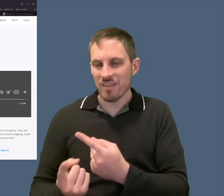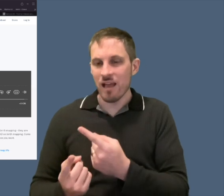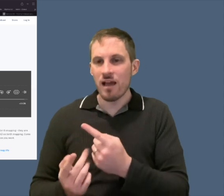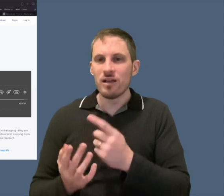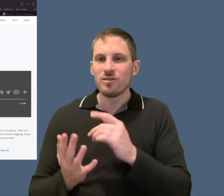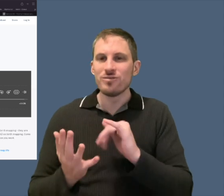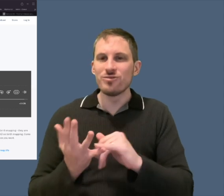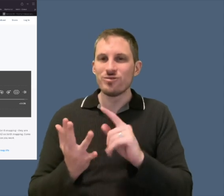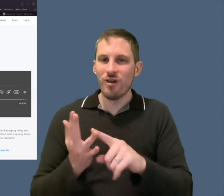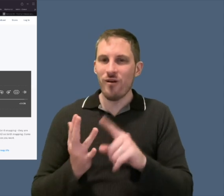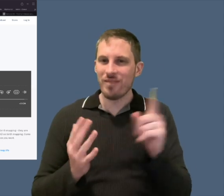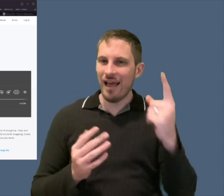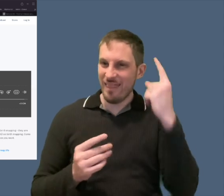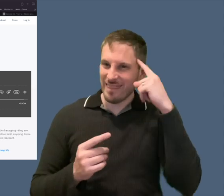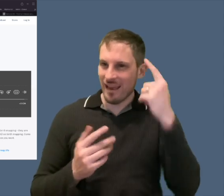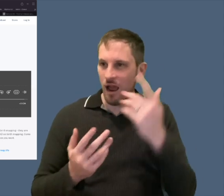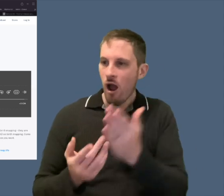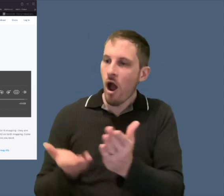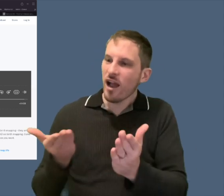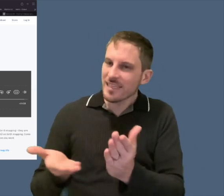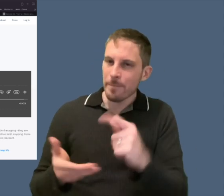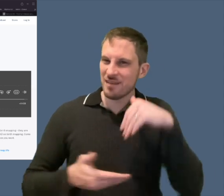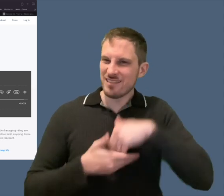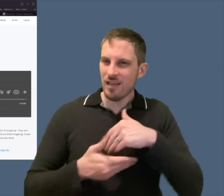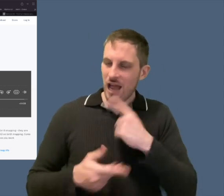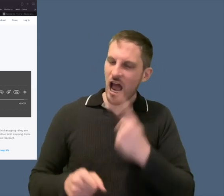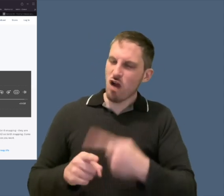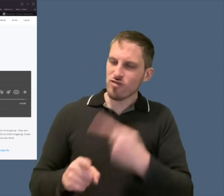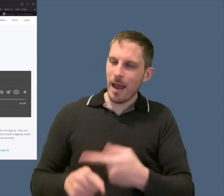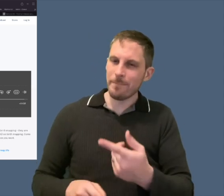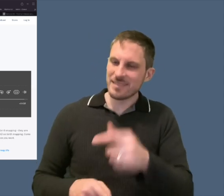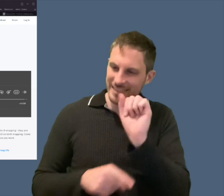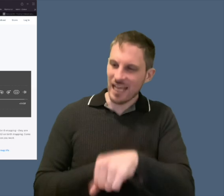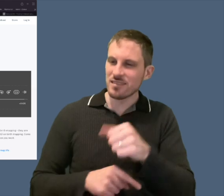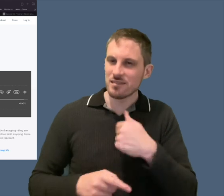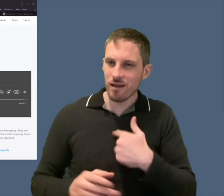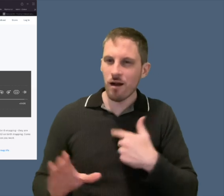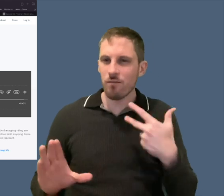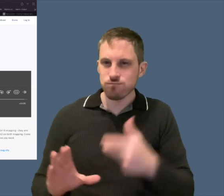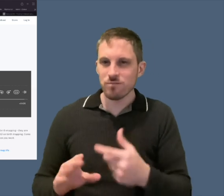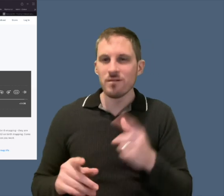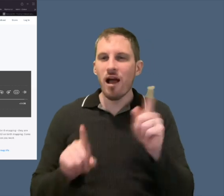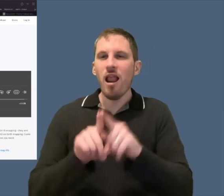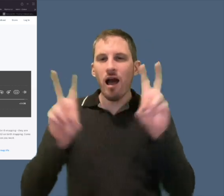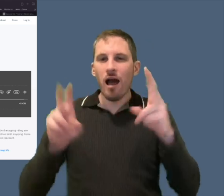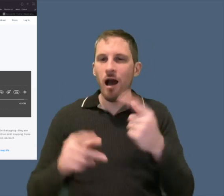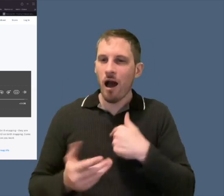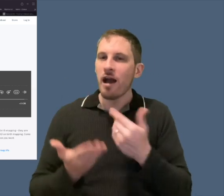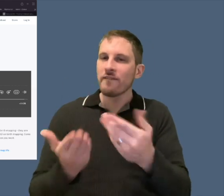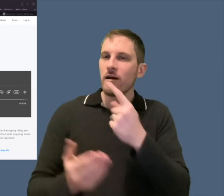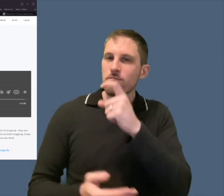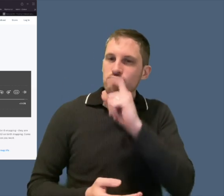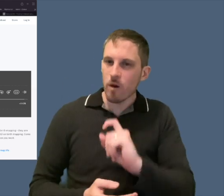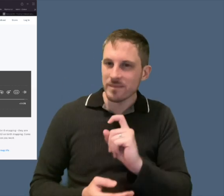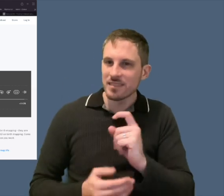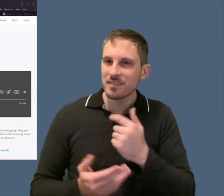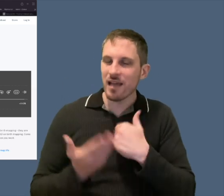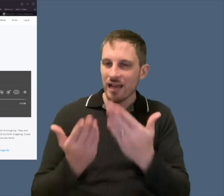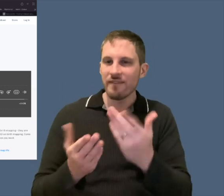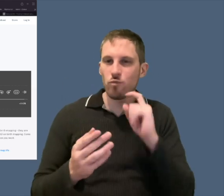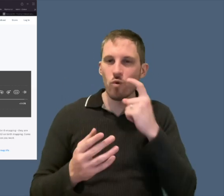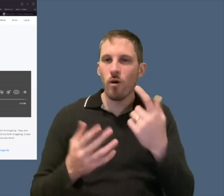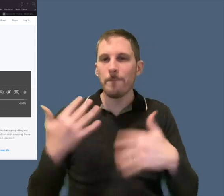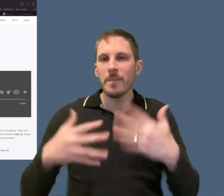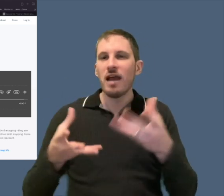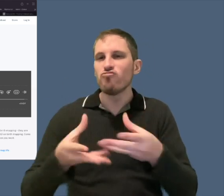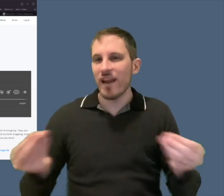that's what they're thinking. Hurry up and get it in. I want this to be over with. The promise of relief is what they're focused on at that point. Then once